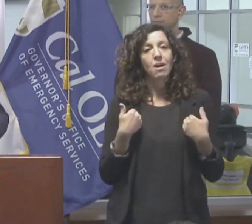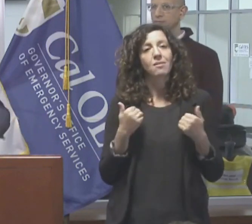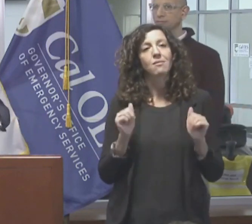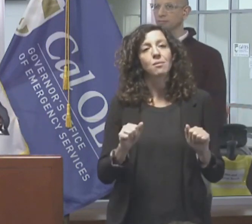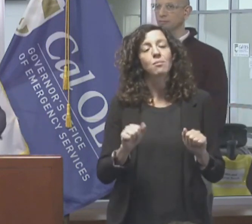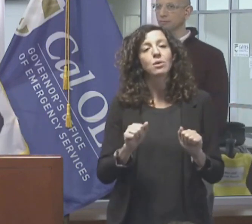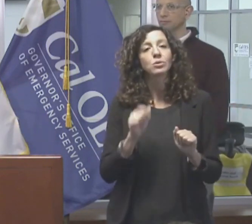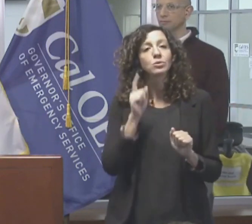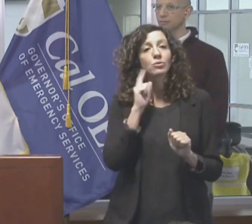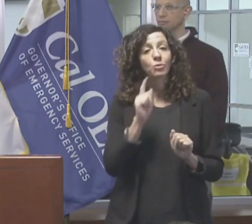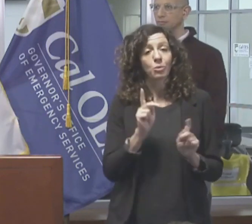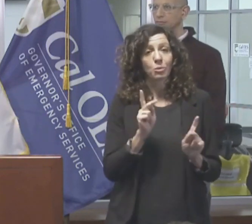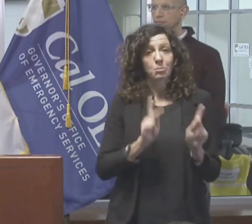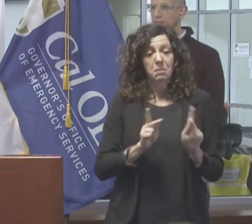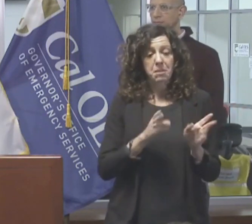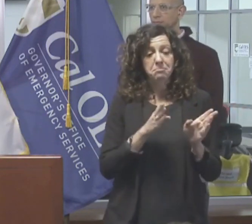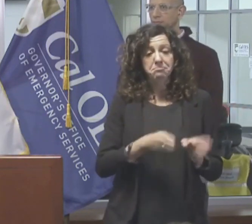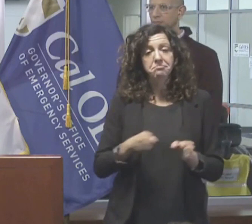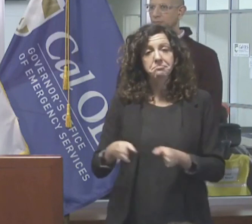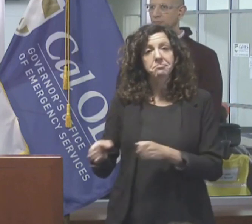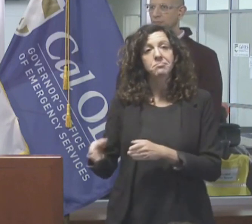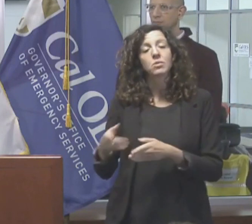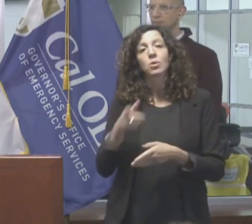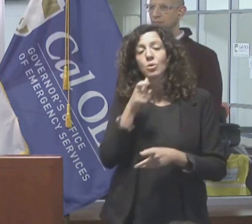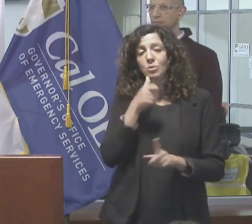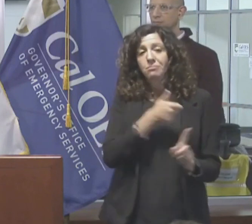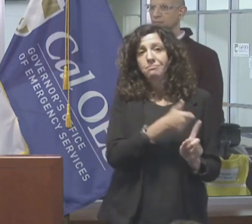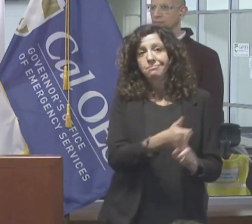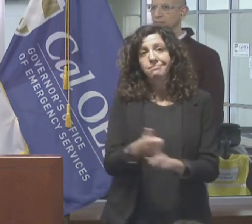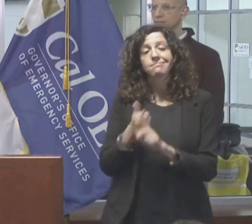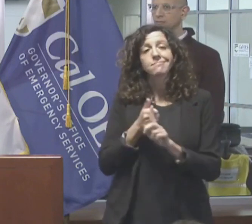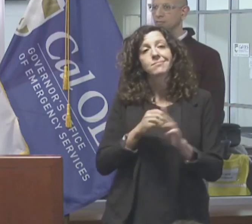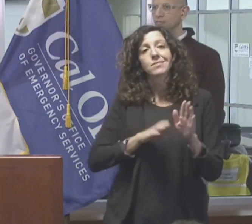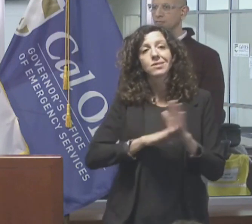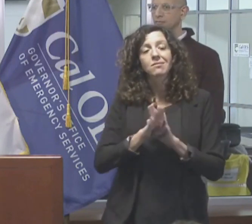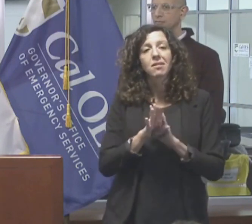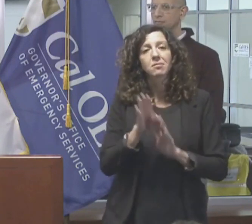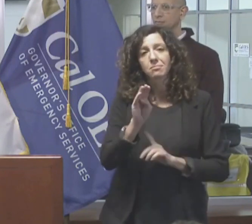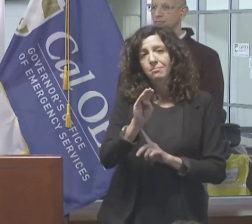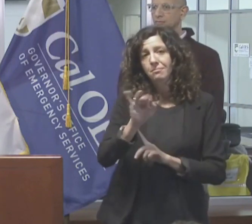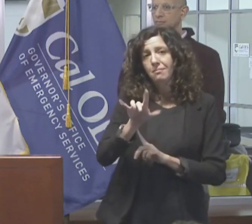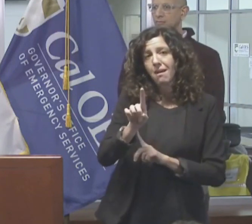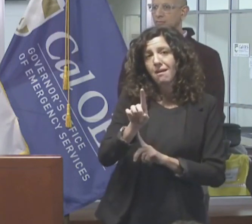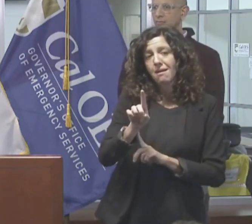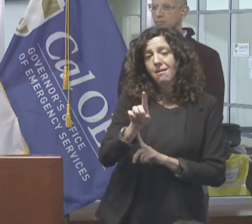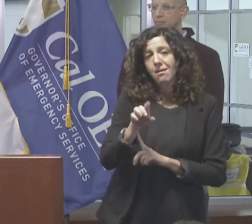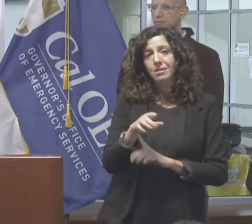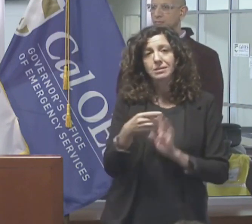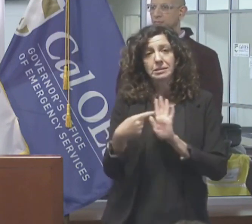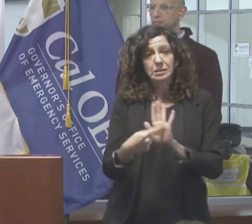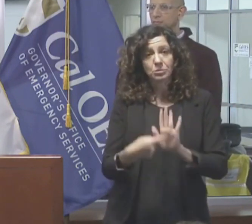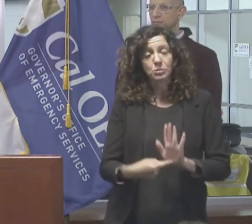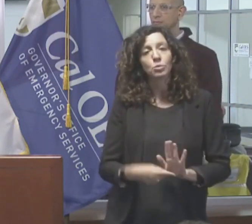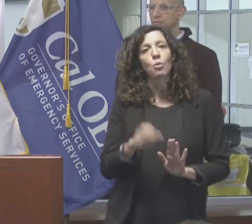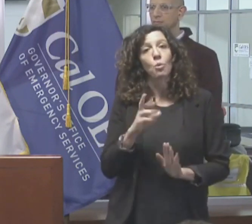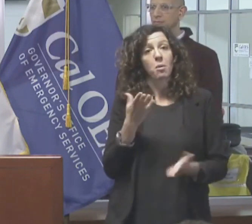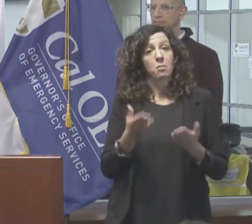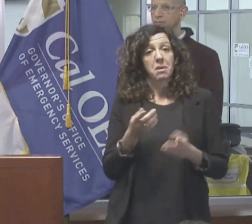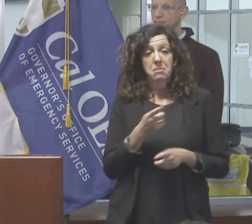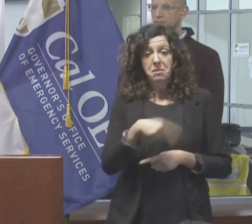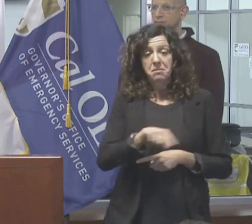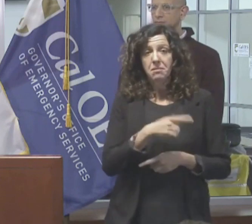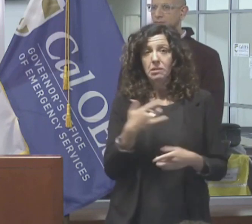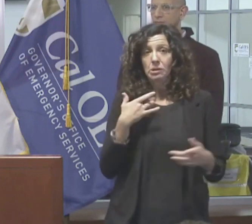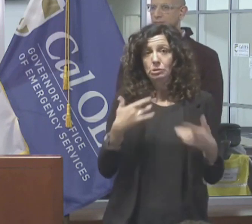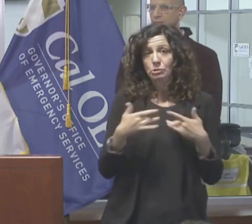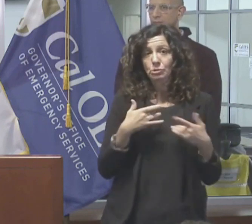for individuals that have developed mild symptoms or are concerned about their status